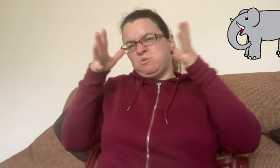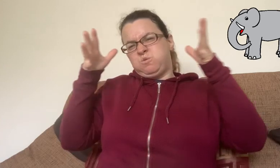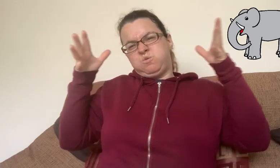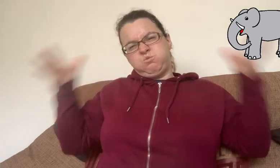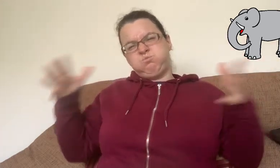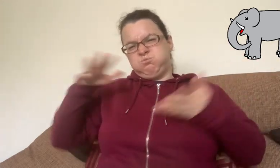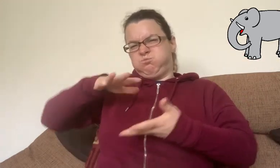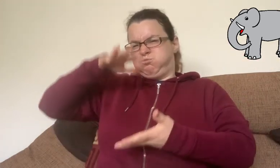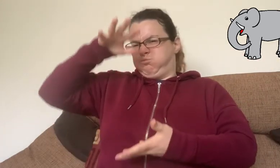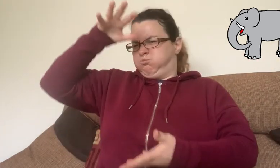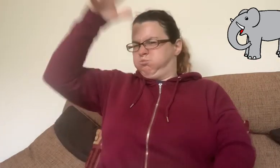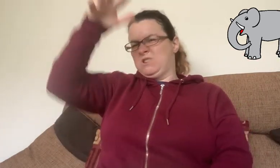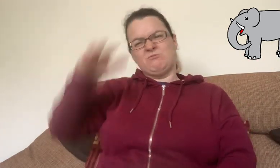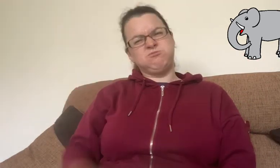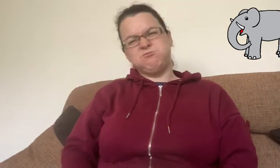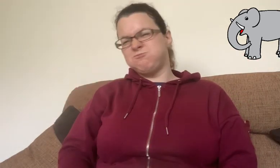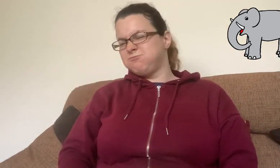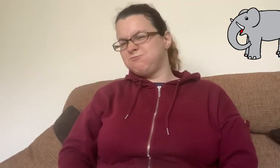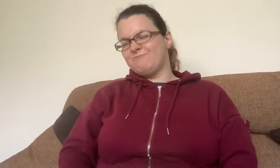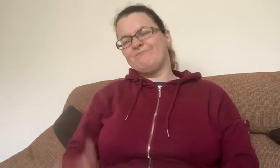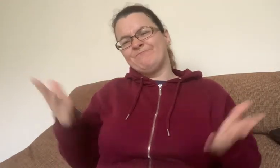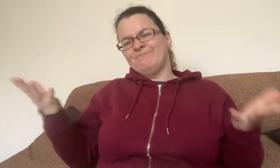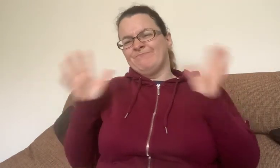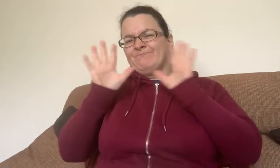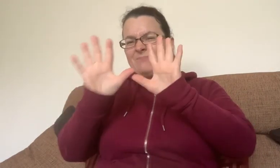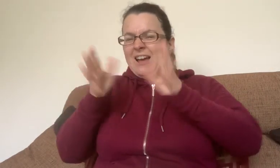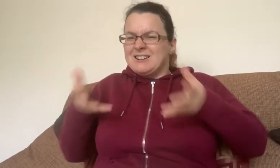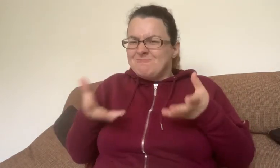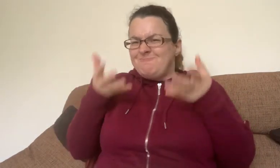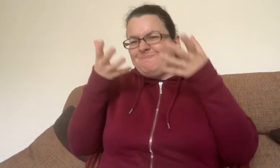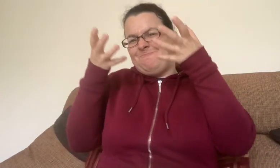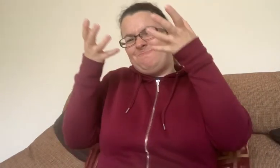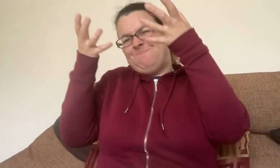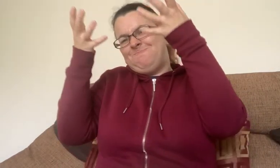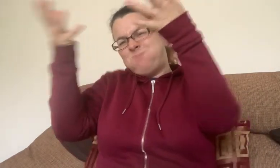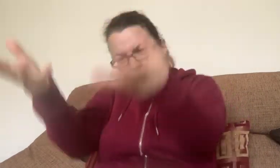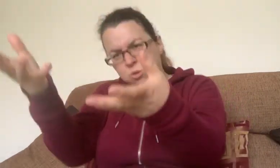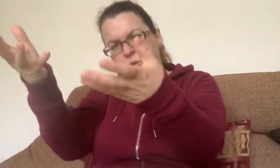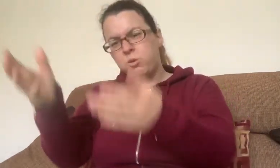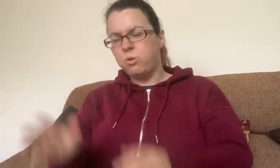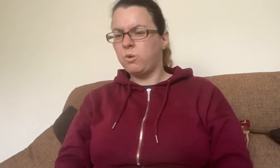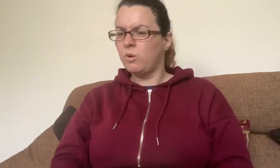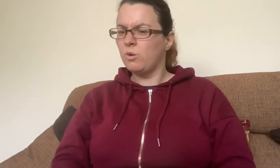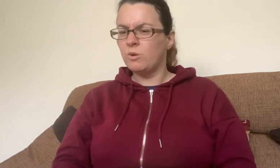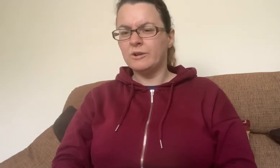He was too big. I sent him back.